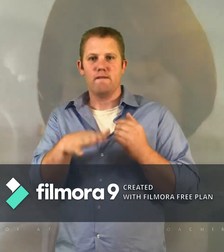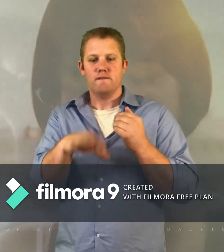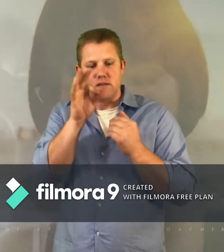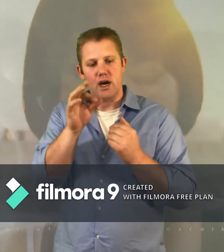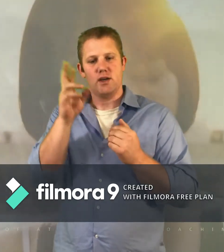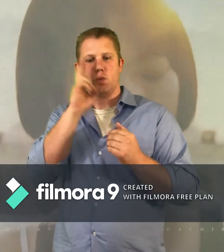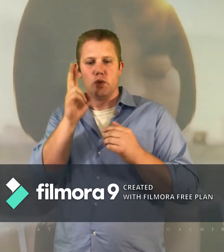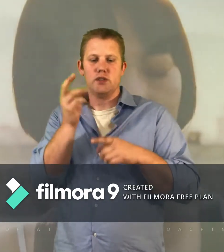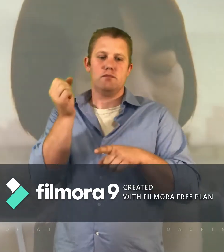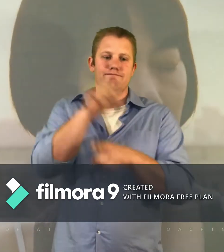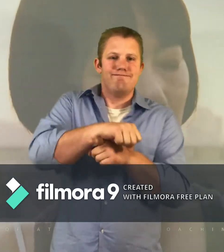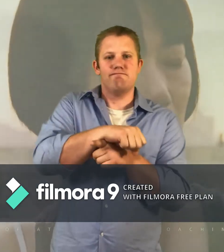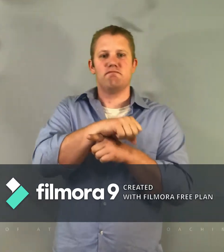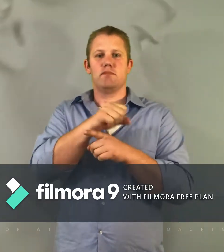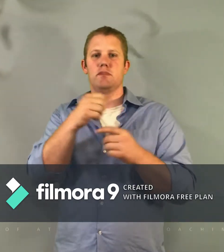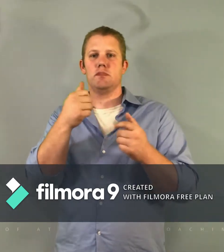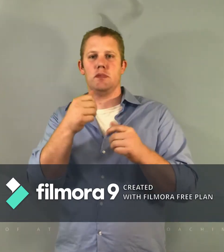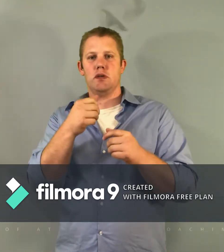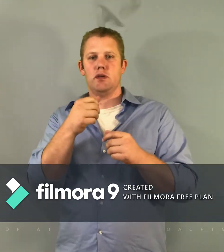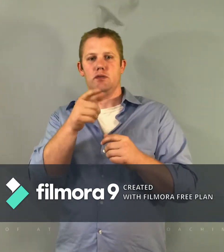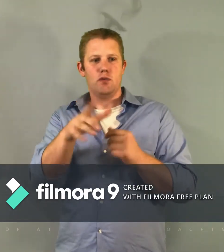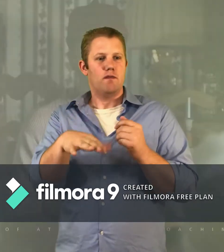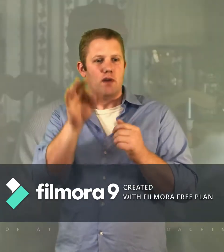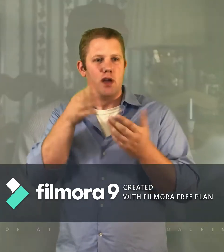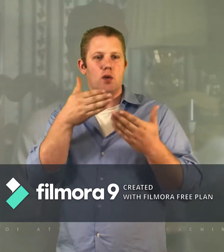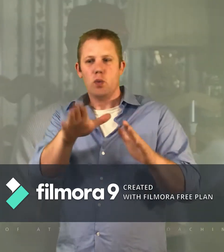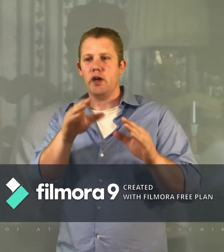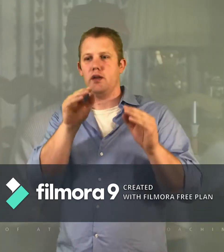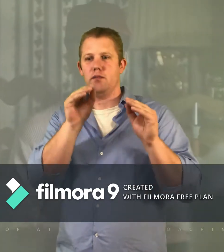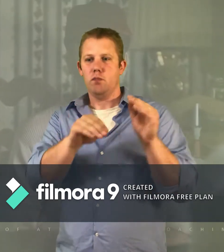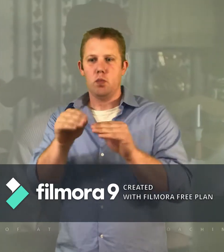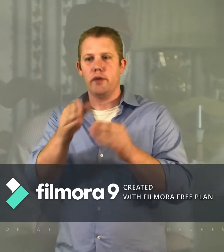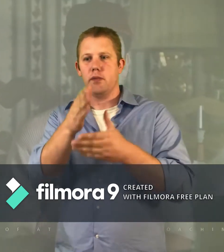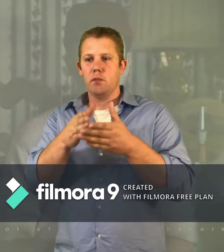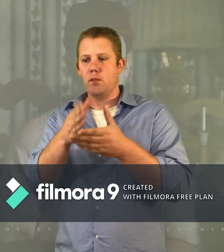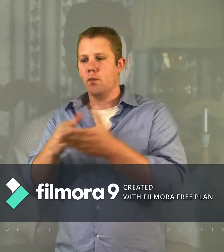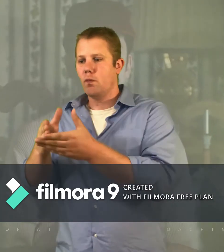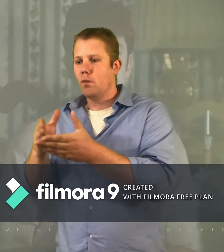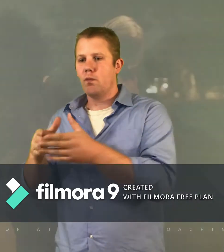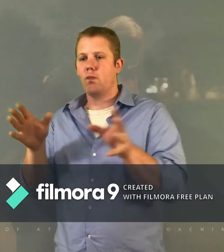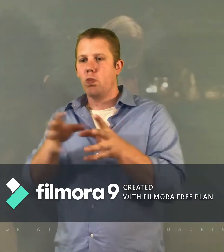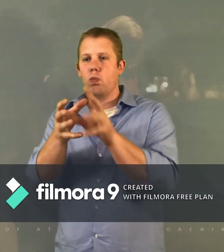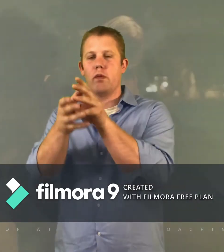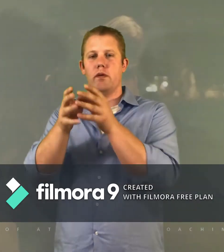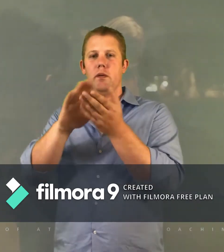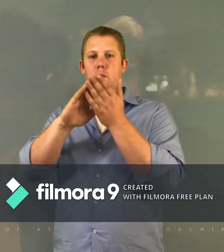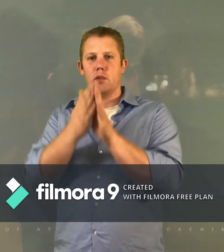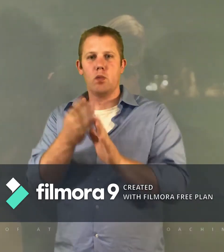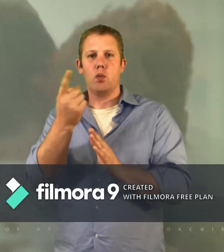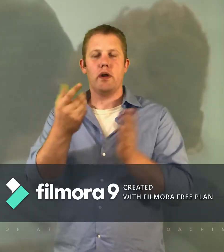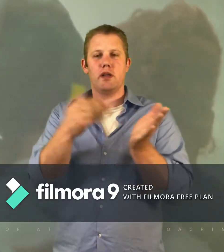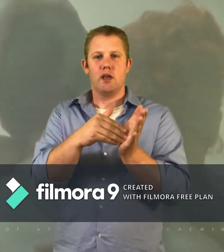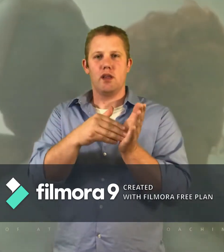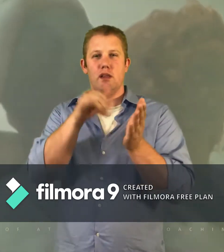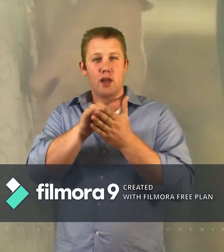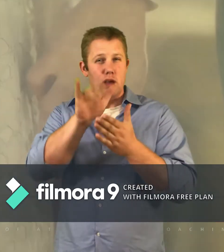you can't find a reason to overcome. You can't find a way to put those pieces back together, and that becomes